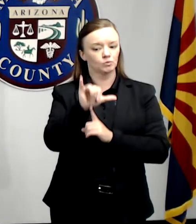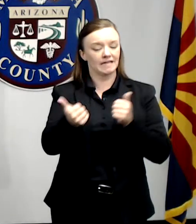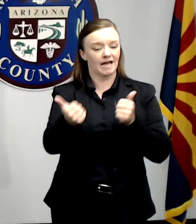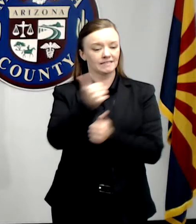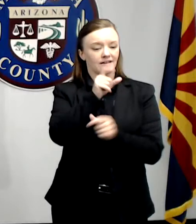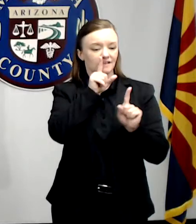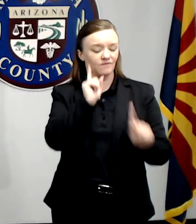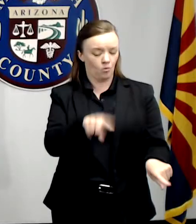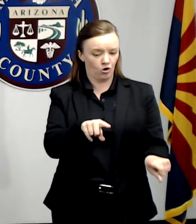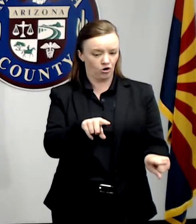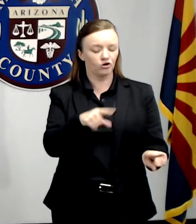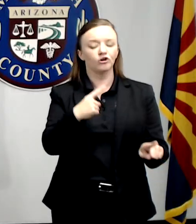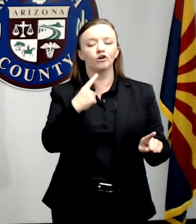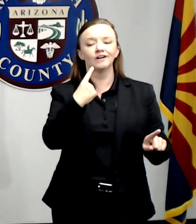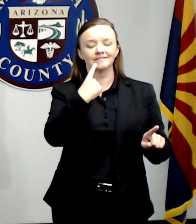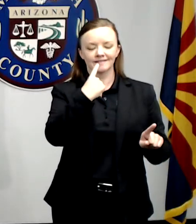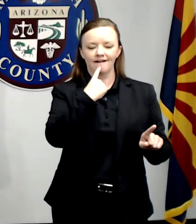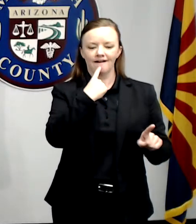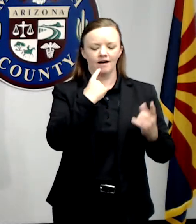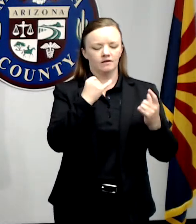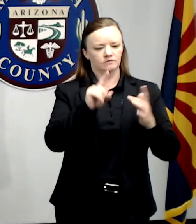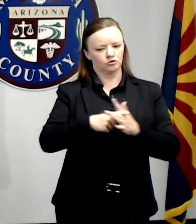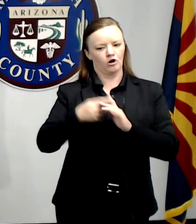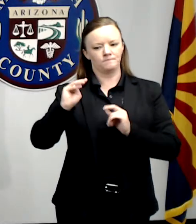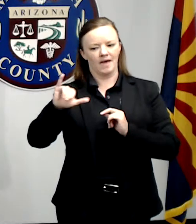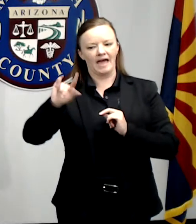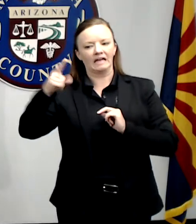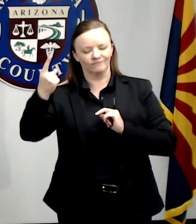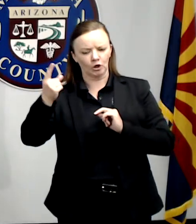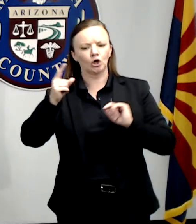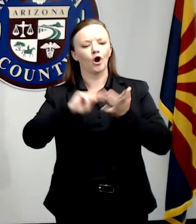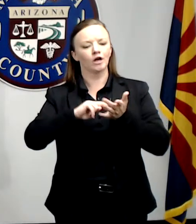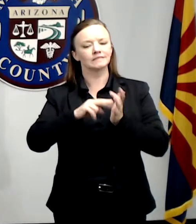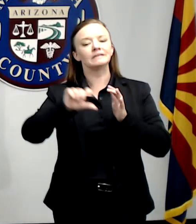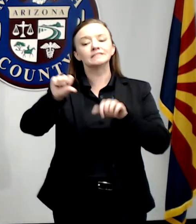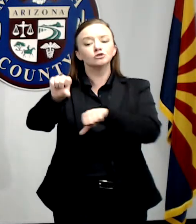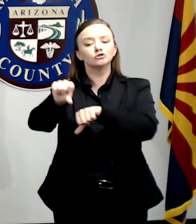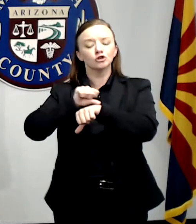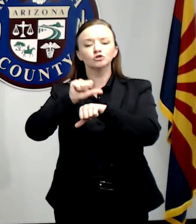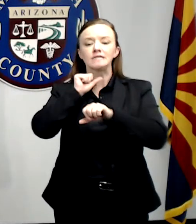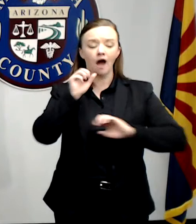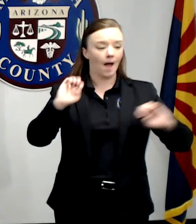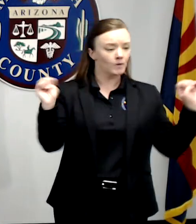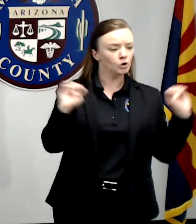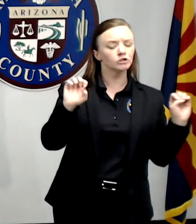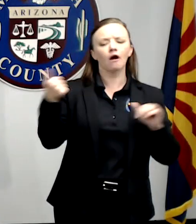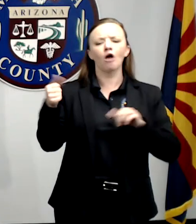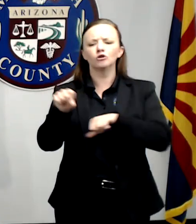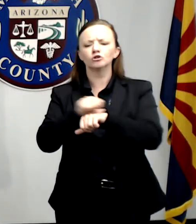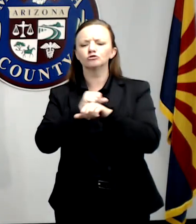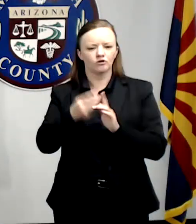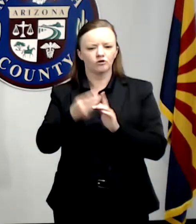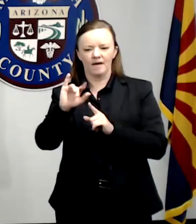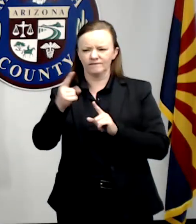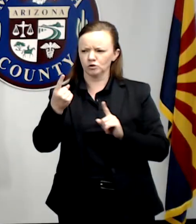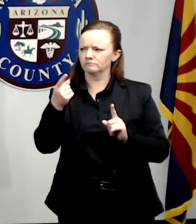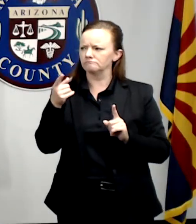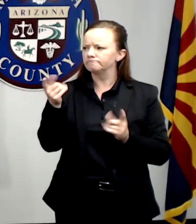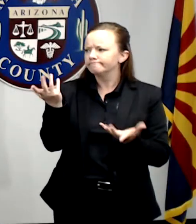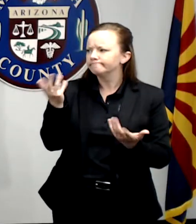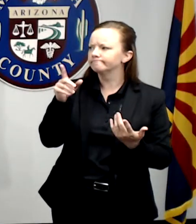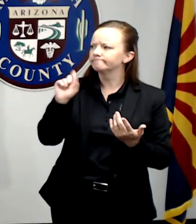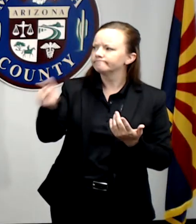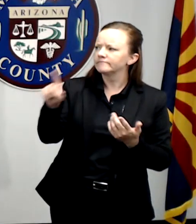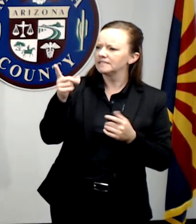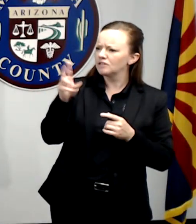executive order lifting elective surgeries as of next Friday. Dr. Sonnenschein, I don't know if but this is certainly